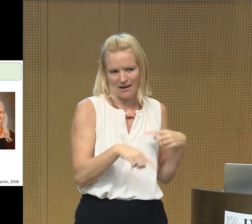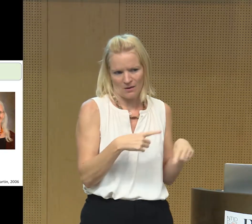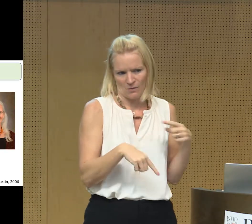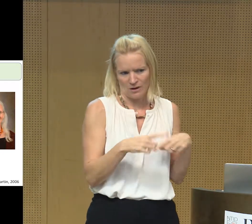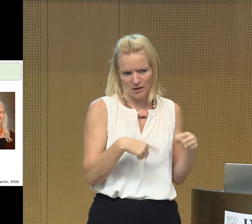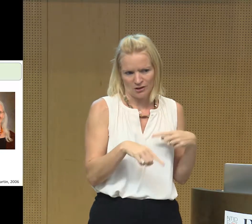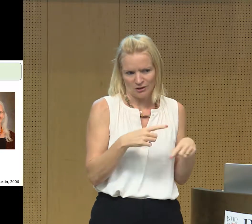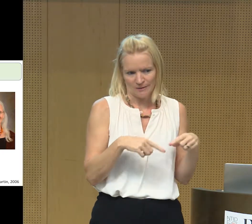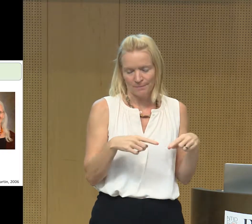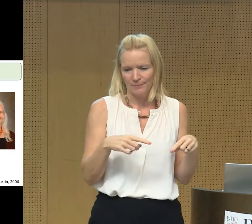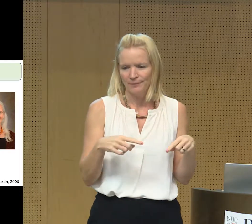well as sign languages.